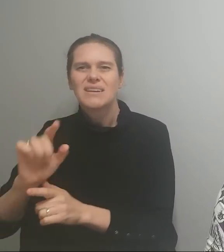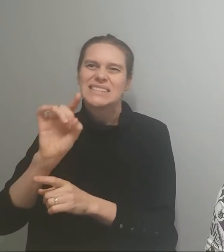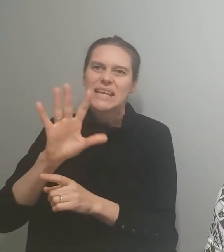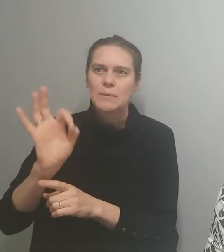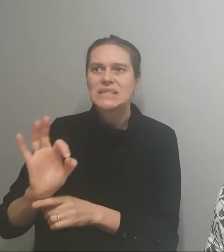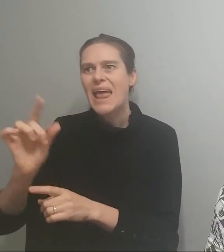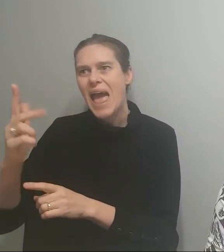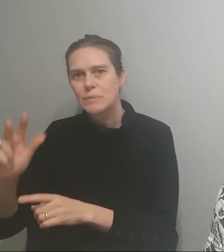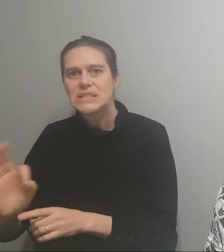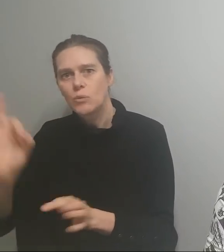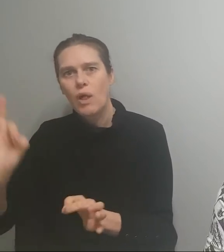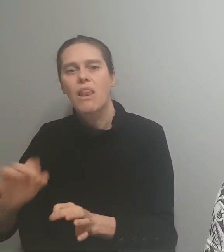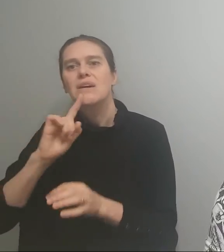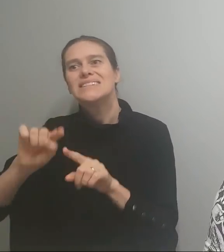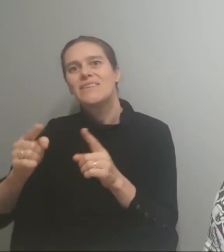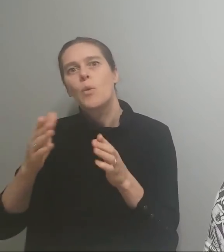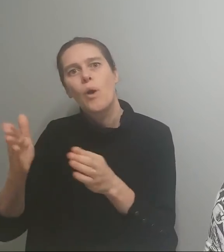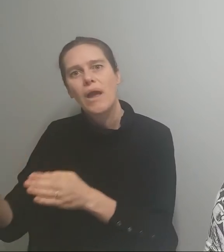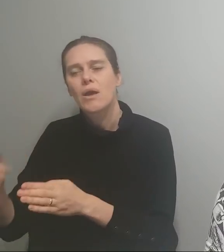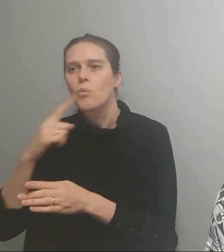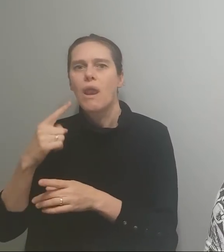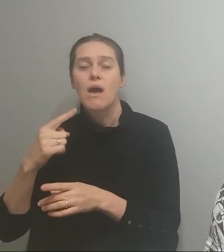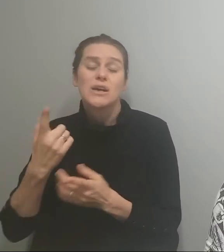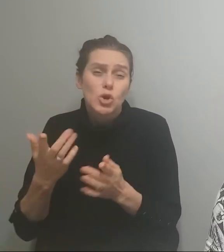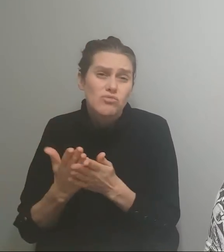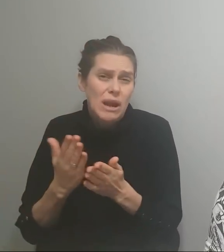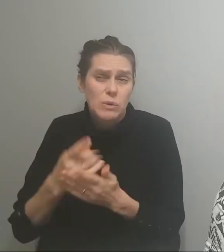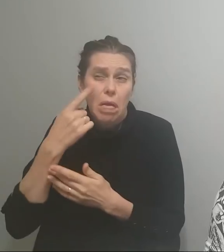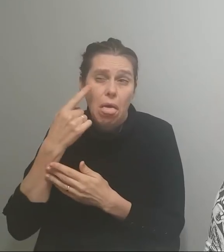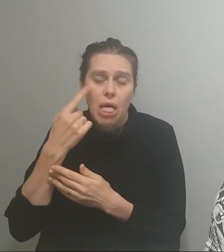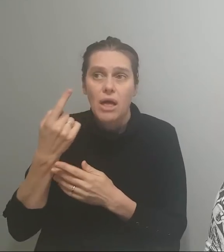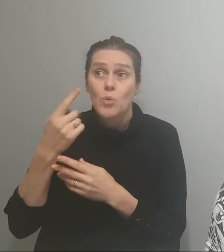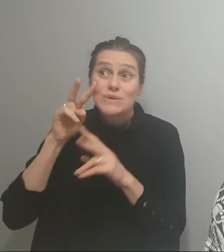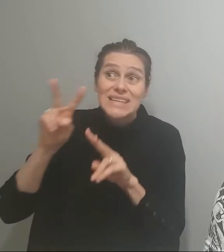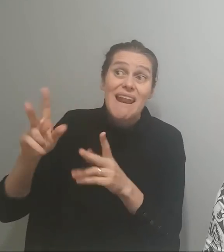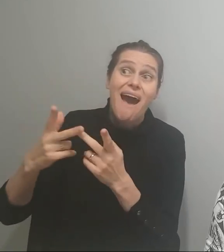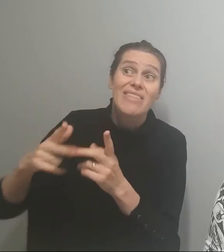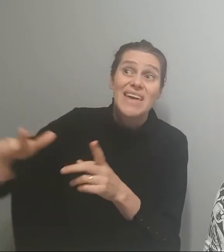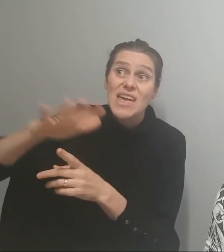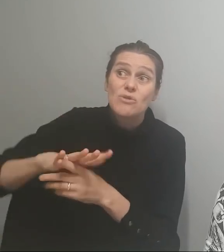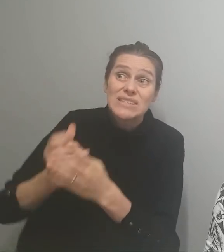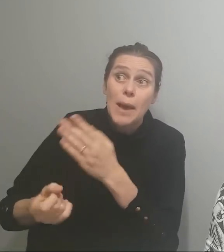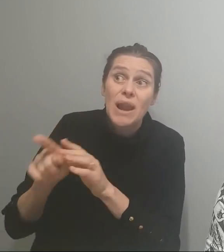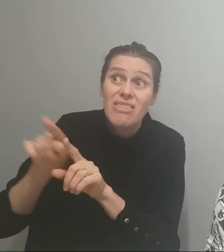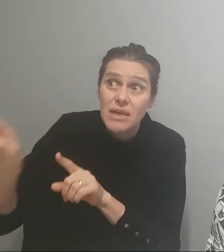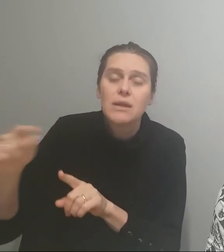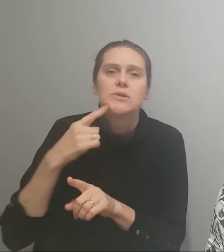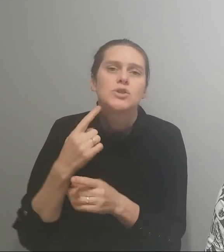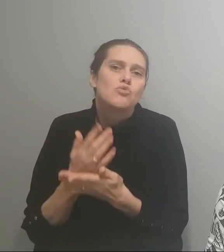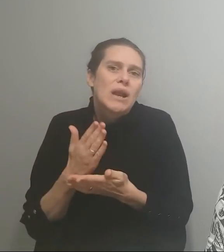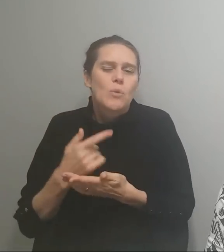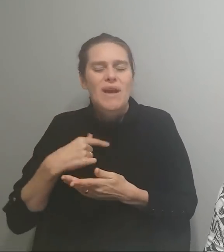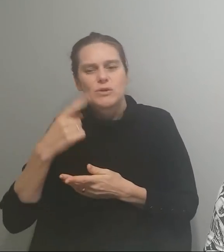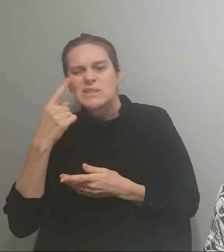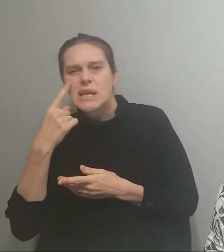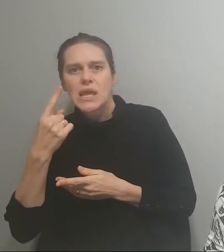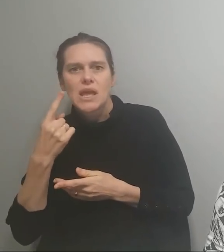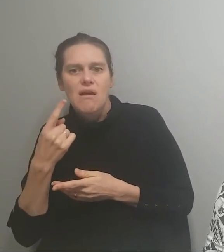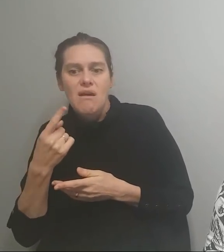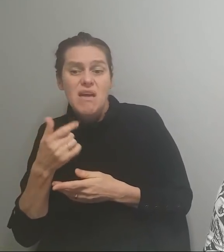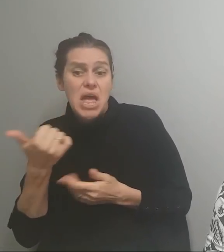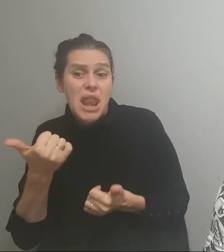approach, and we don't know what will actually happen in practice. So this is one of the things we'll be looking at. Have we got enough connectors?